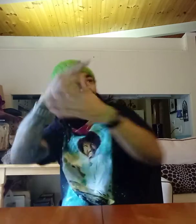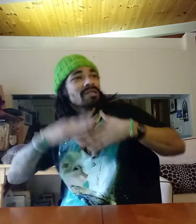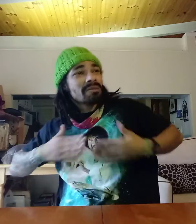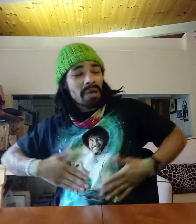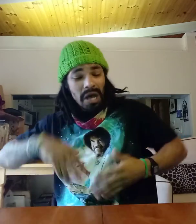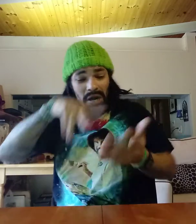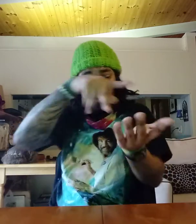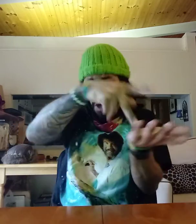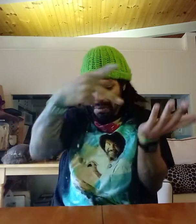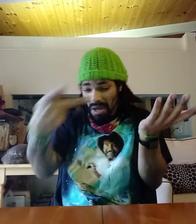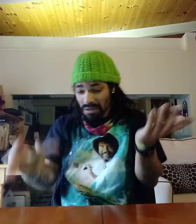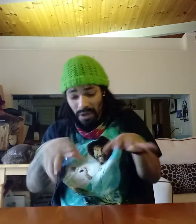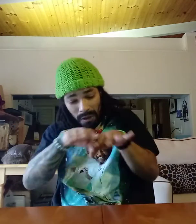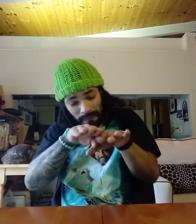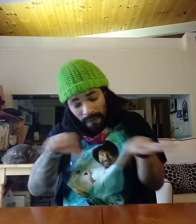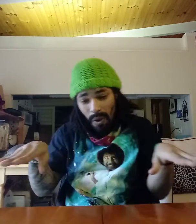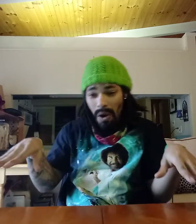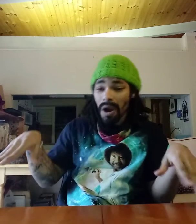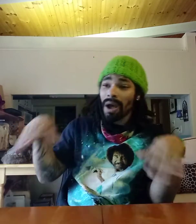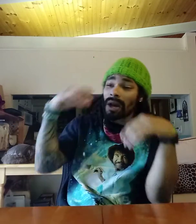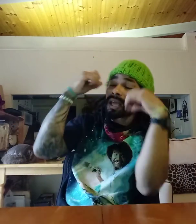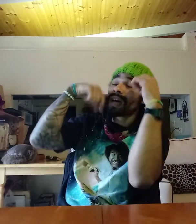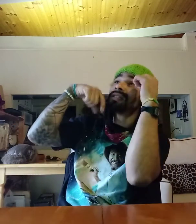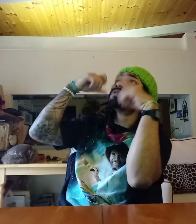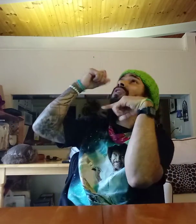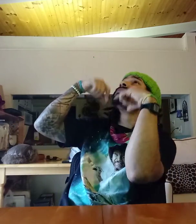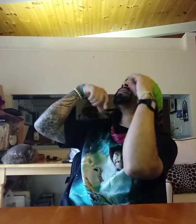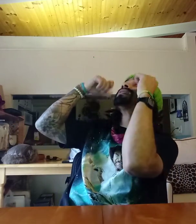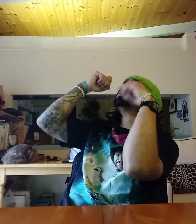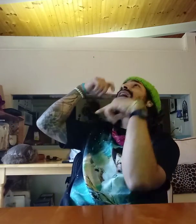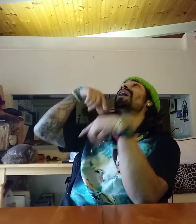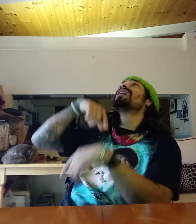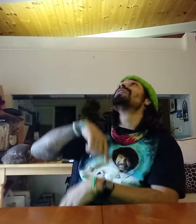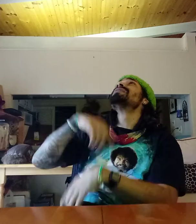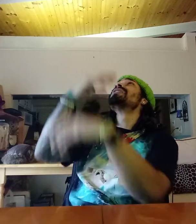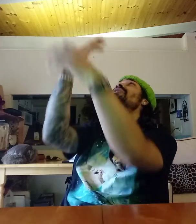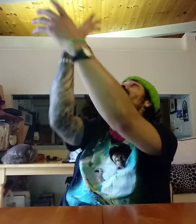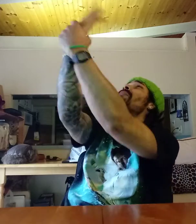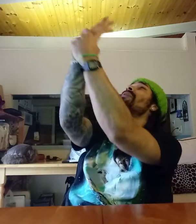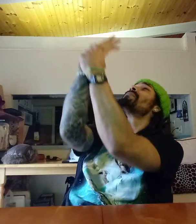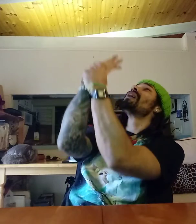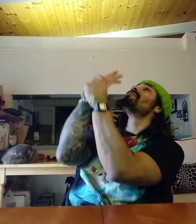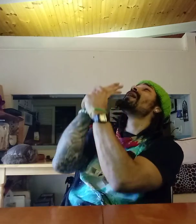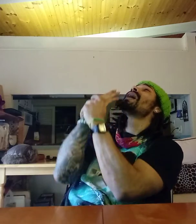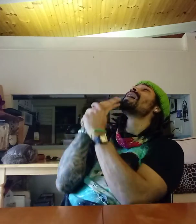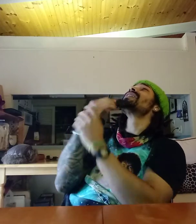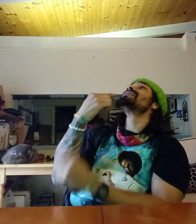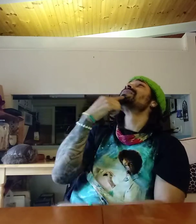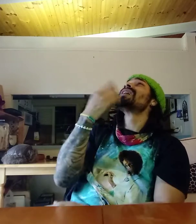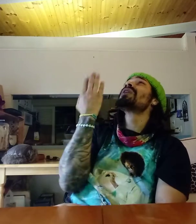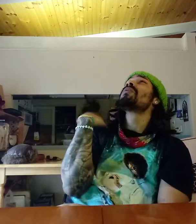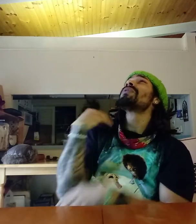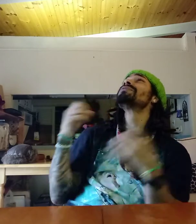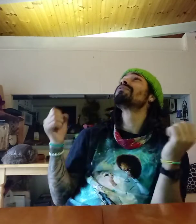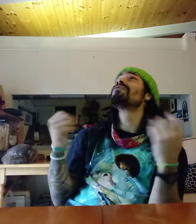His body dropped down to the floor and he had teardrops in his eyes. He grabbed me by my hands and said he was afraid